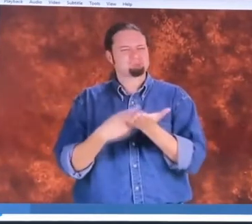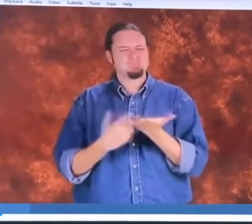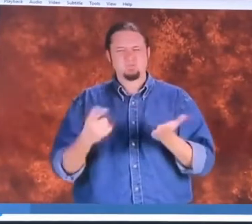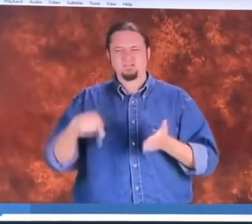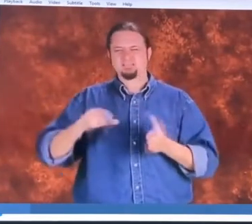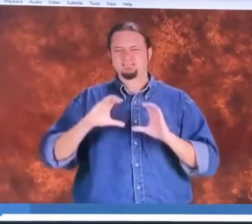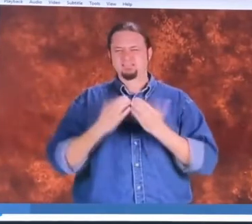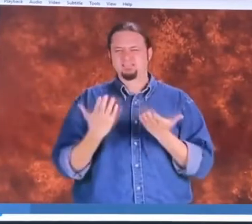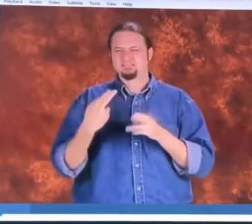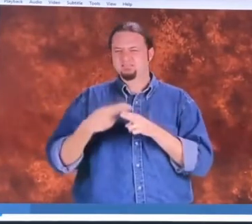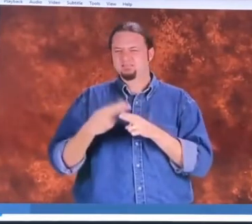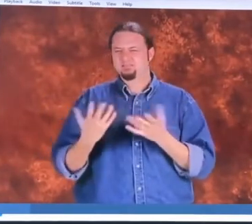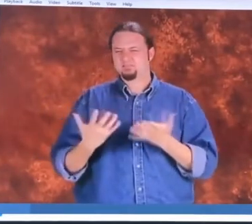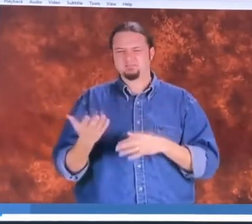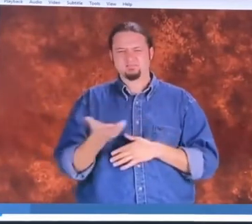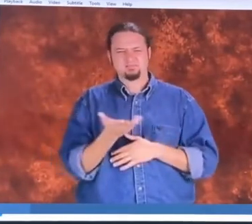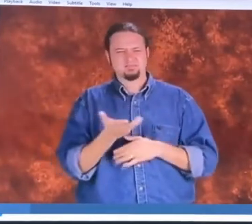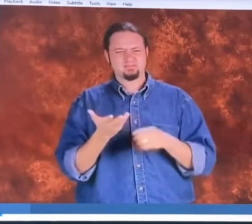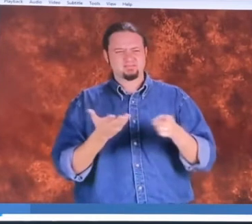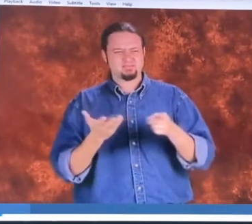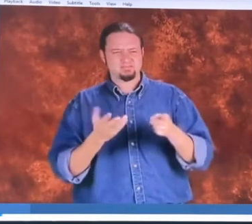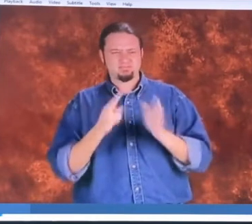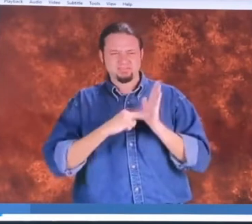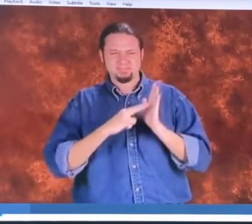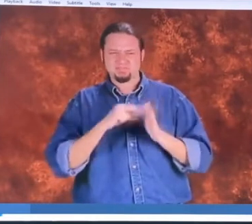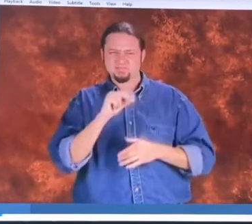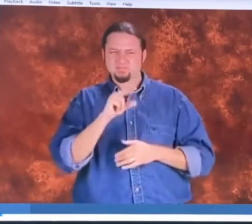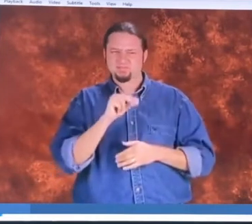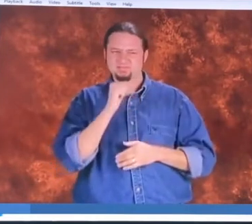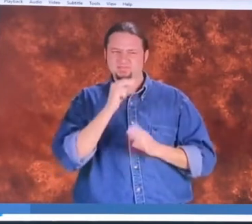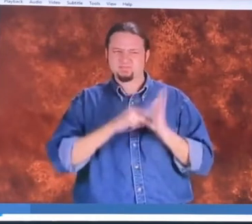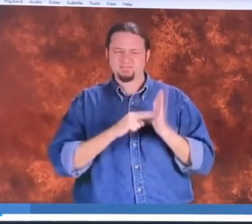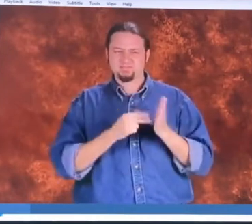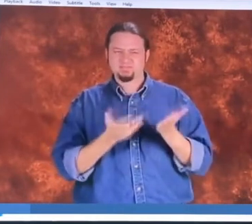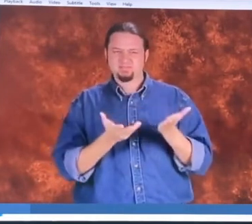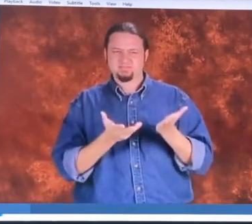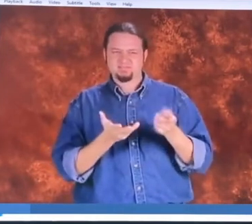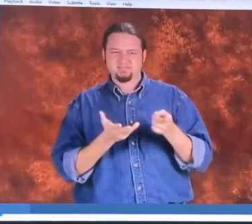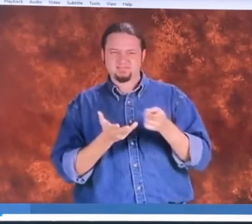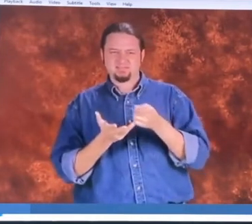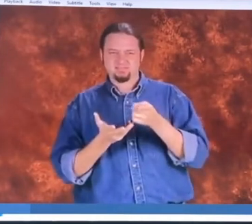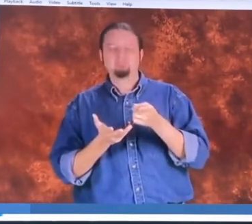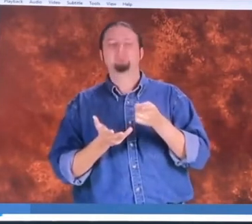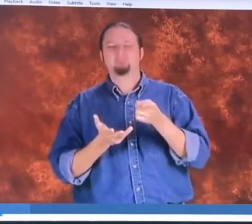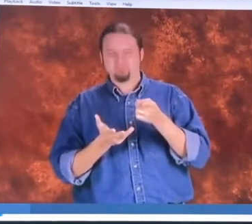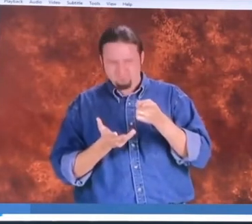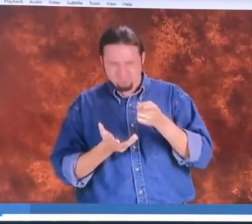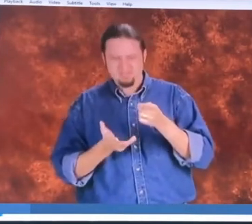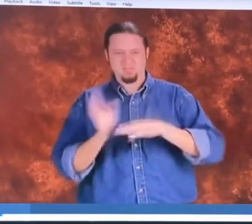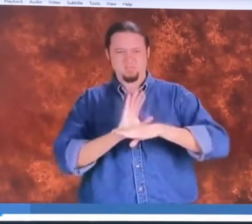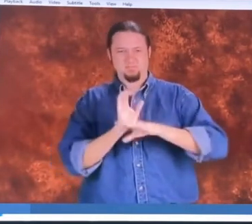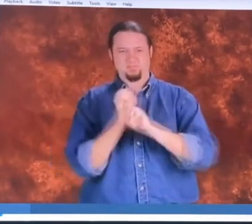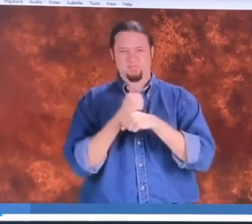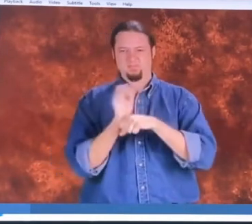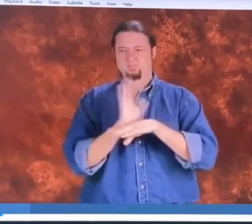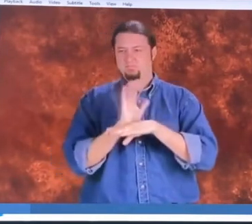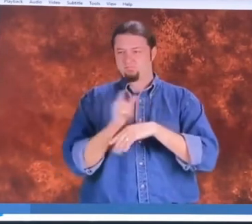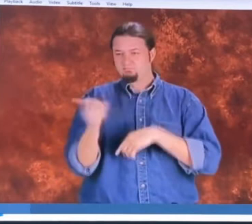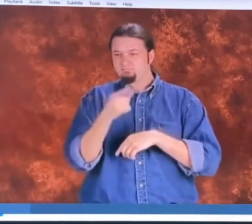Alright, so, do you know what the topic of today is? No, not that. Video